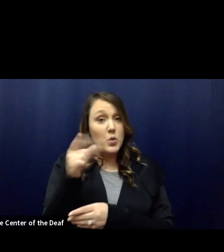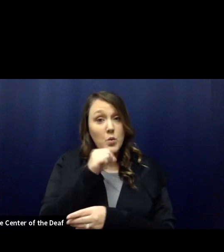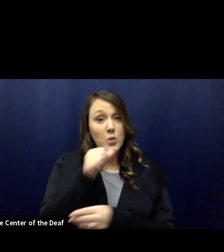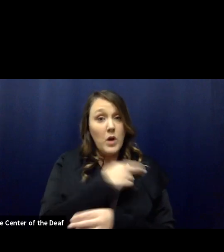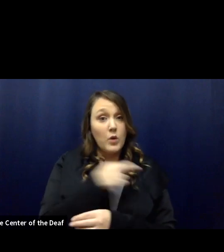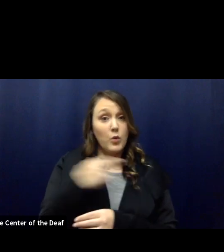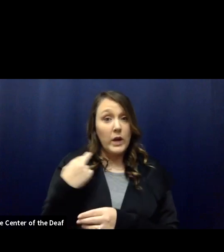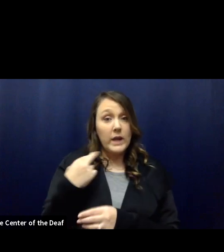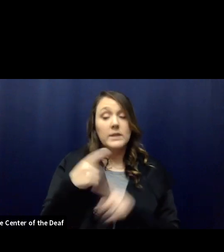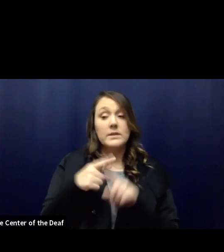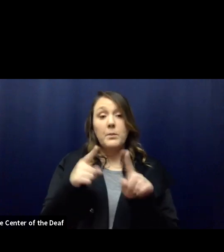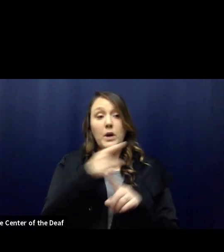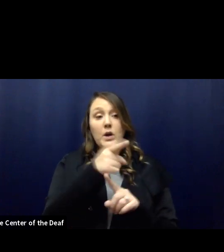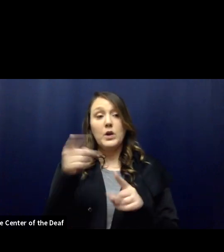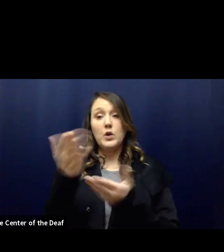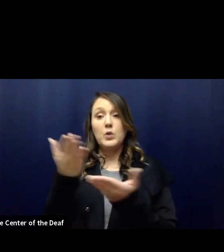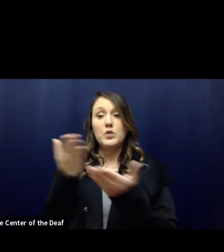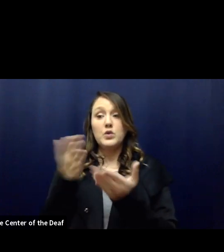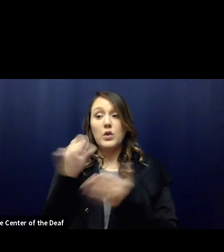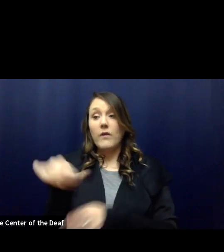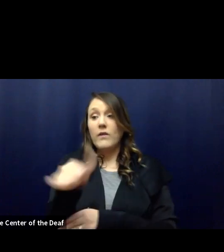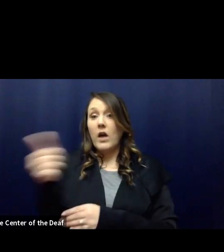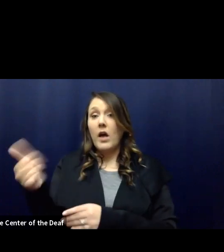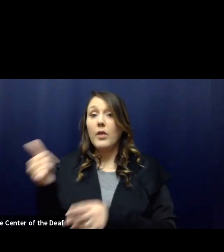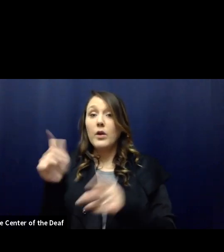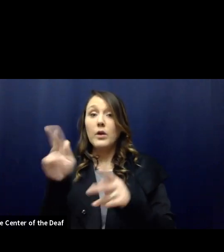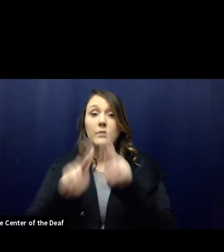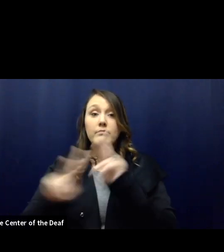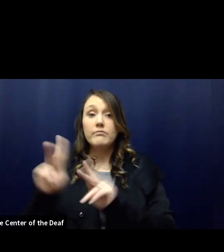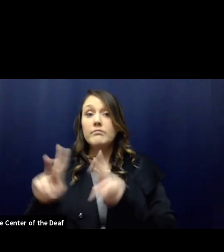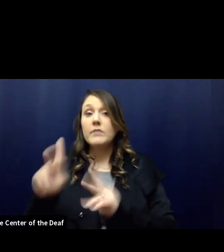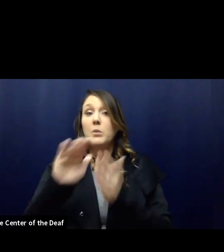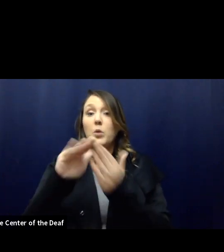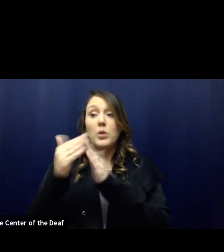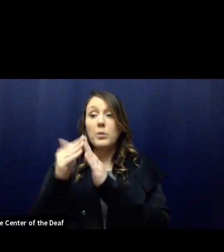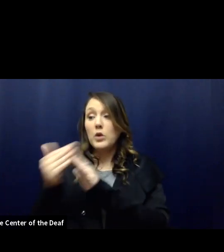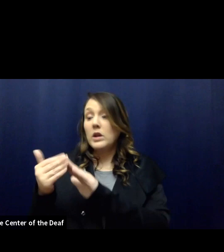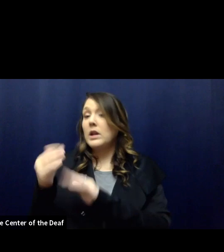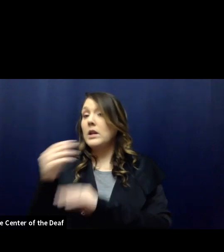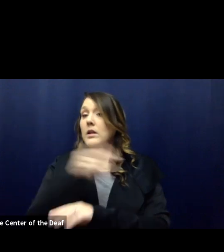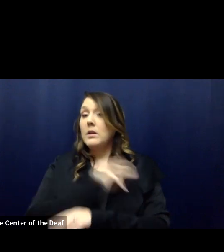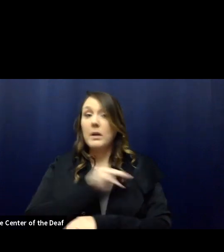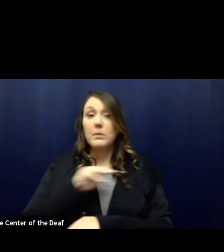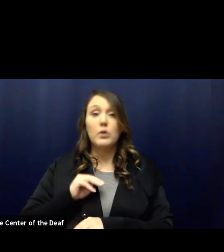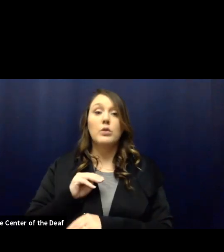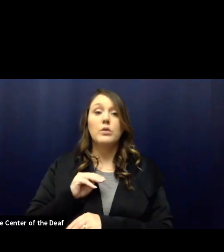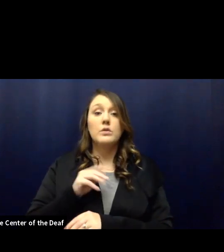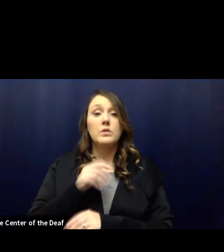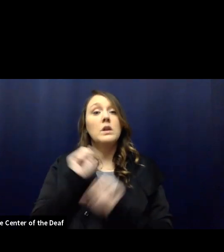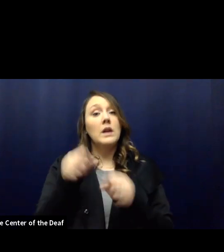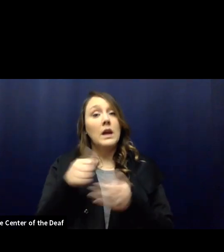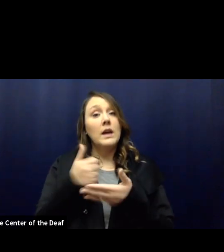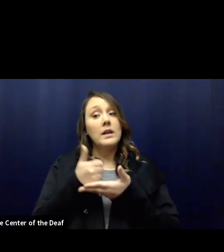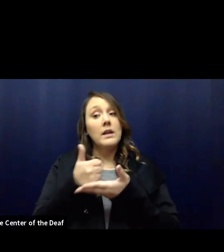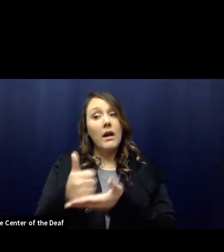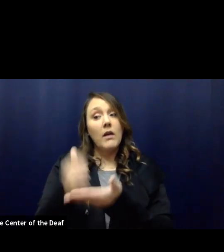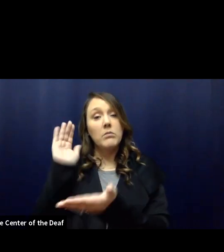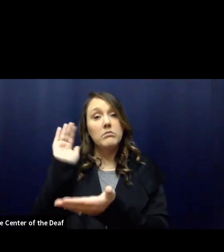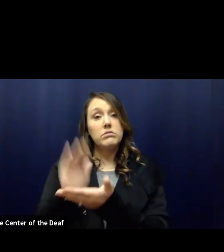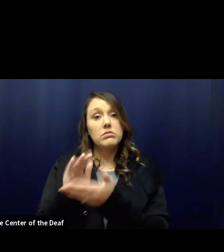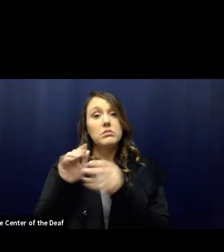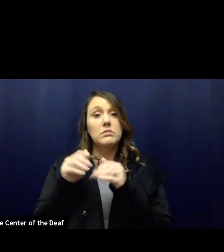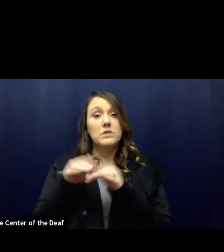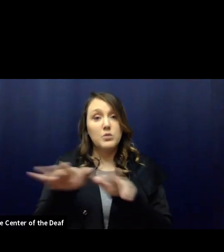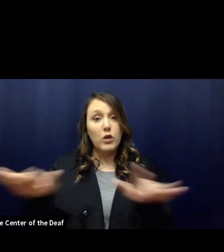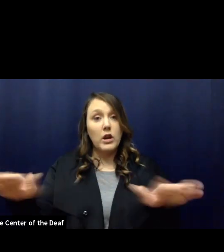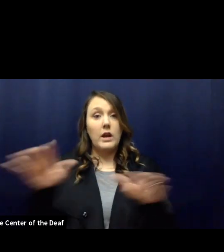willingness to serve your fellow man or to serve your community member or people in your community can help mitigate the spread of the disease,